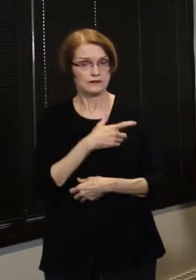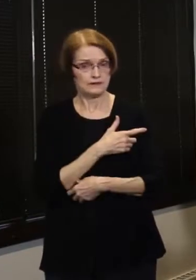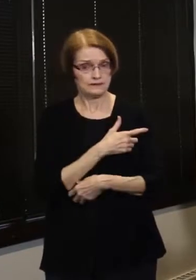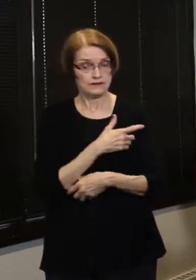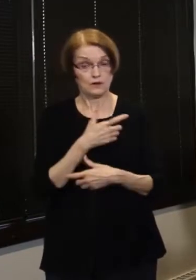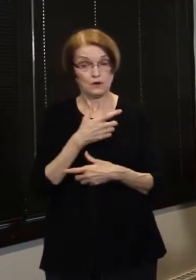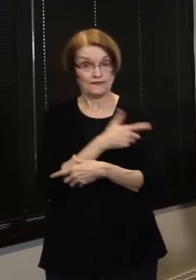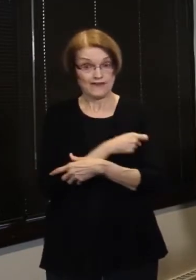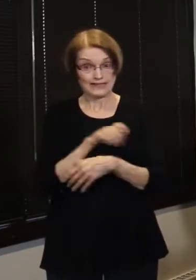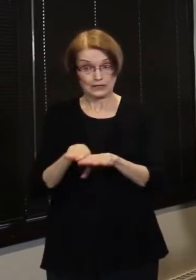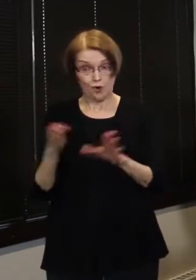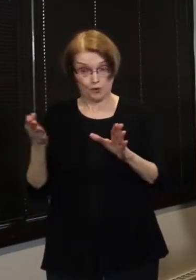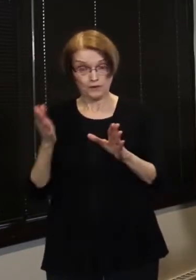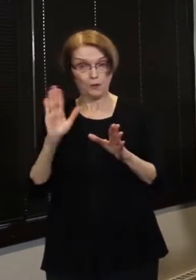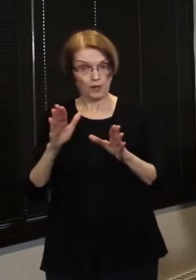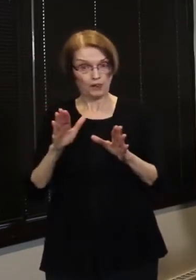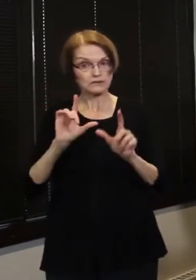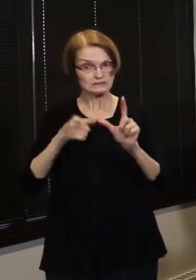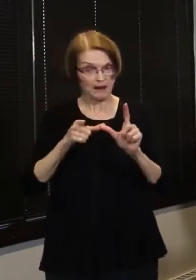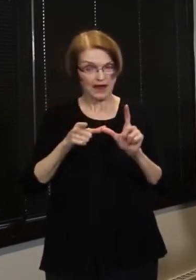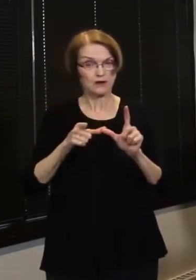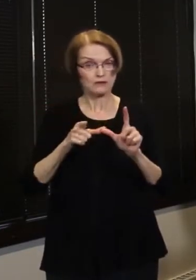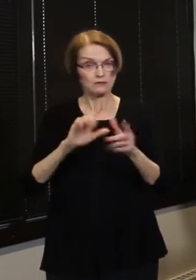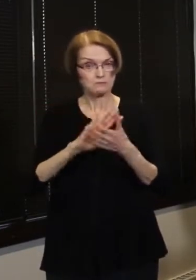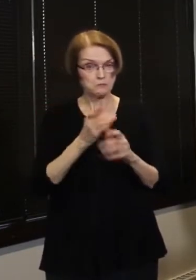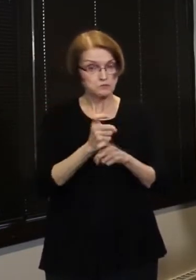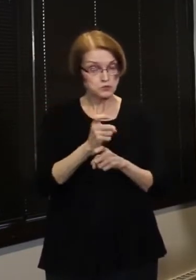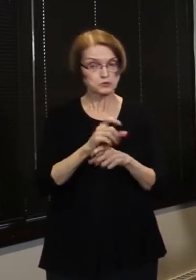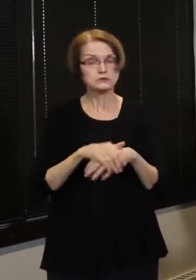it is open? Does every bit need to be used right away?